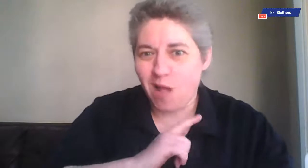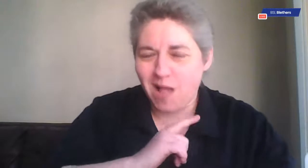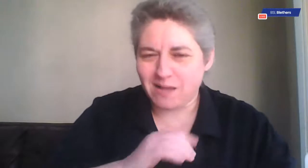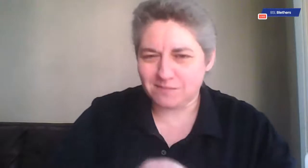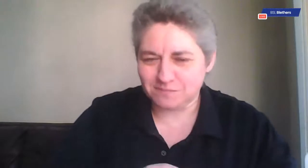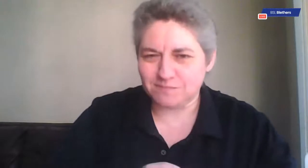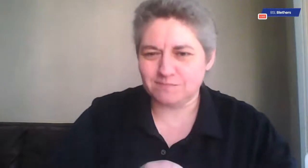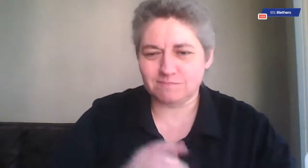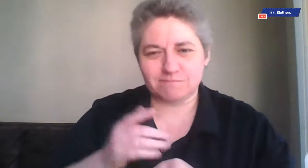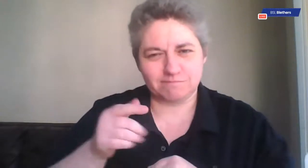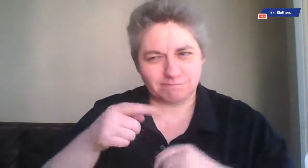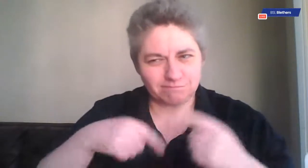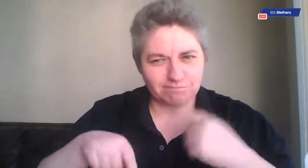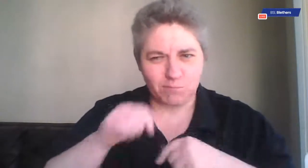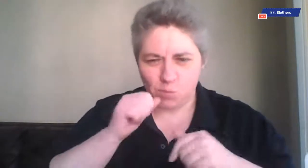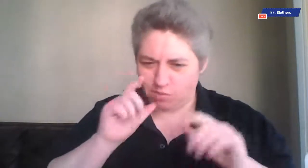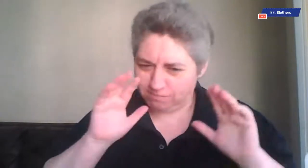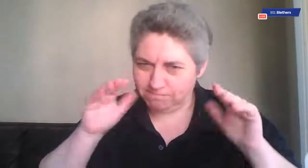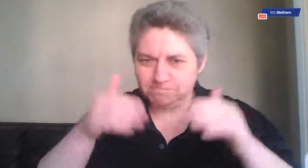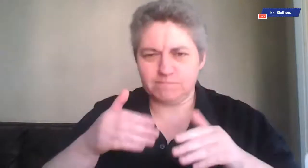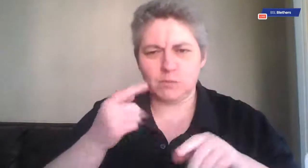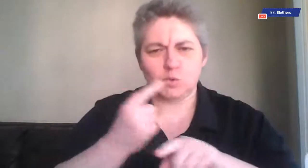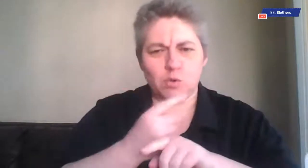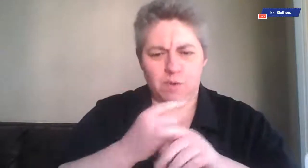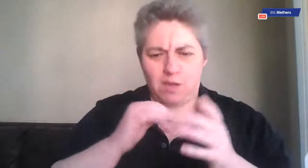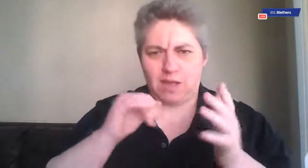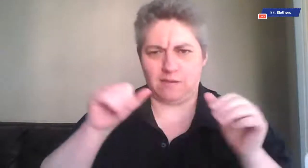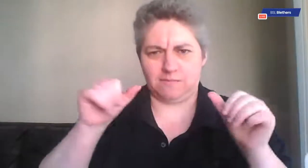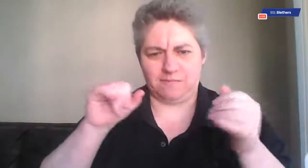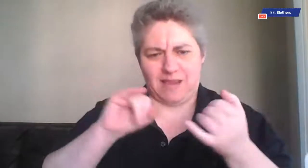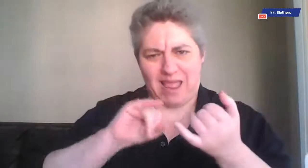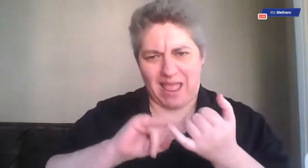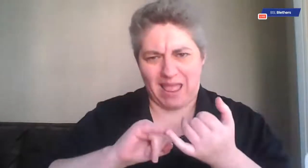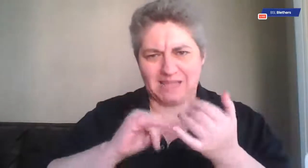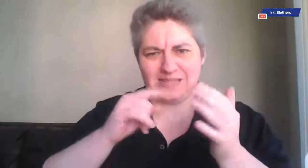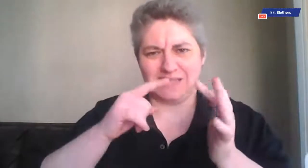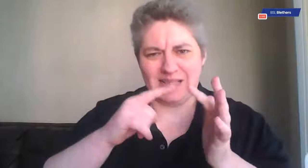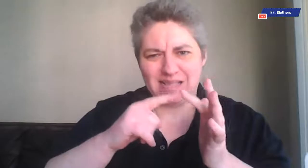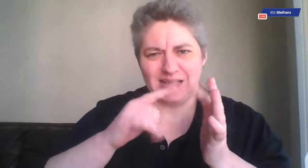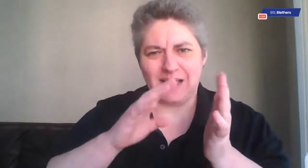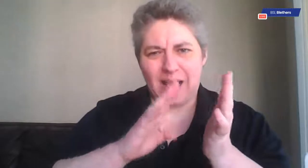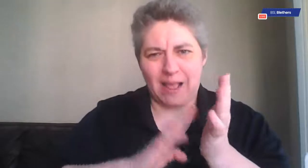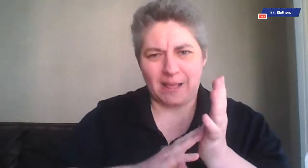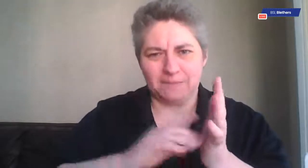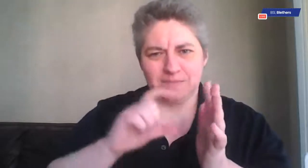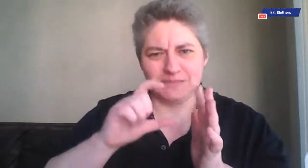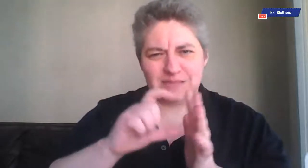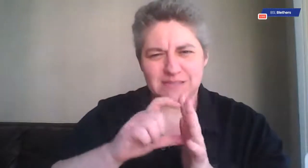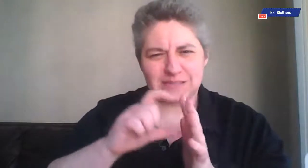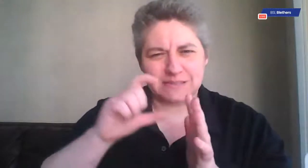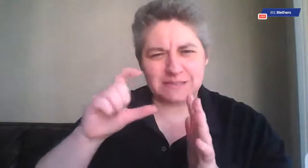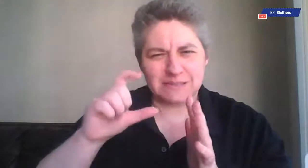BSL Blethers. And today's topic, we're going to focus on